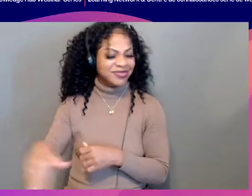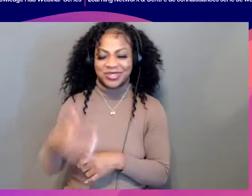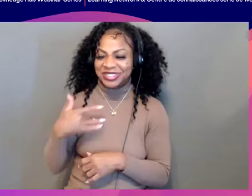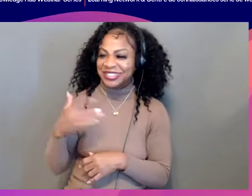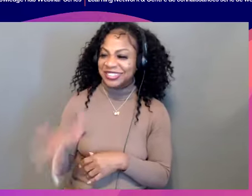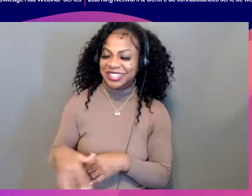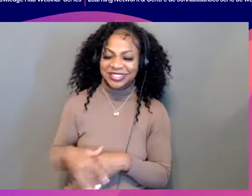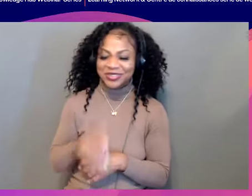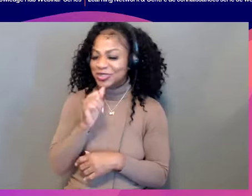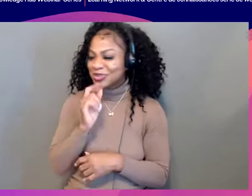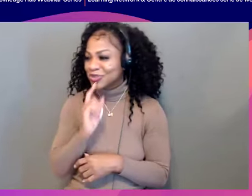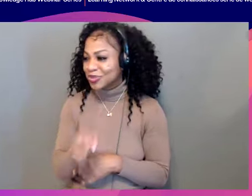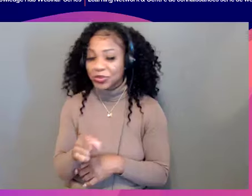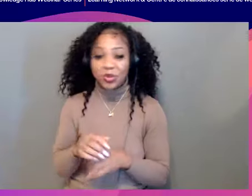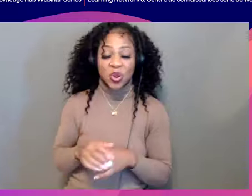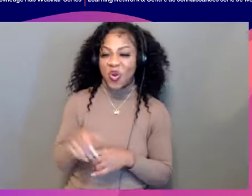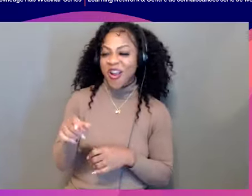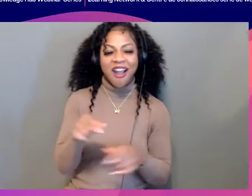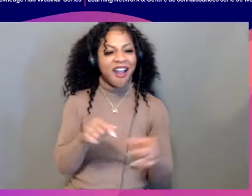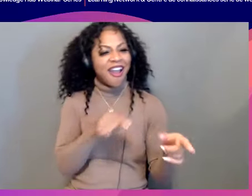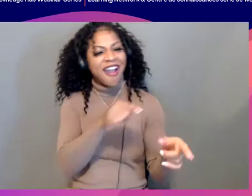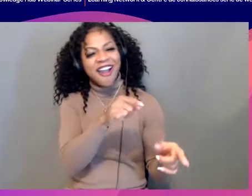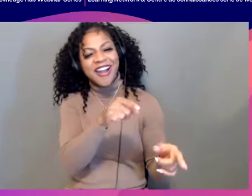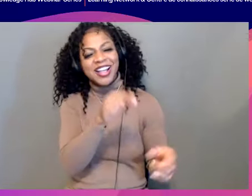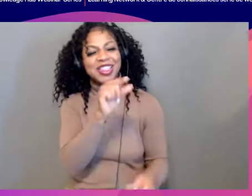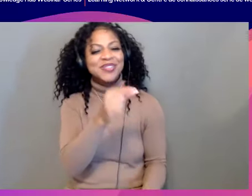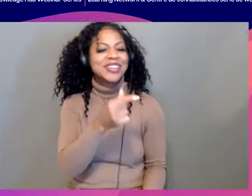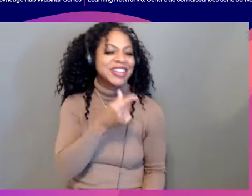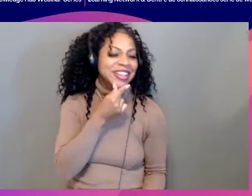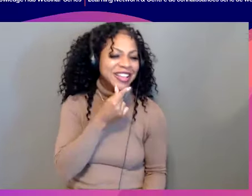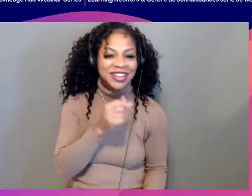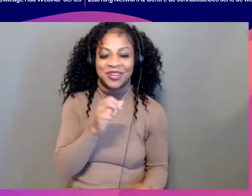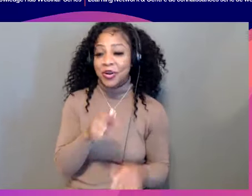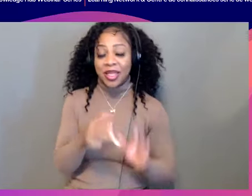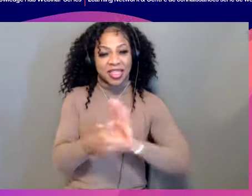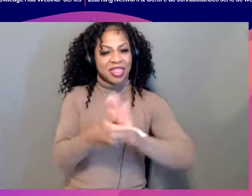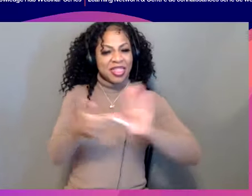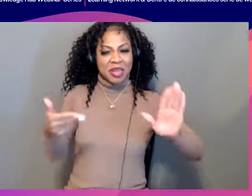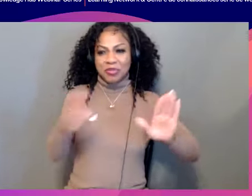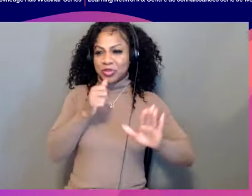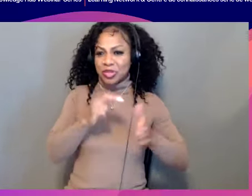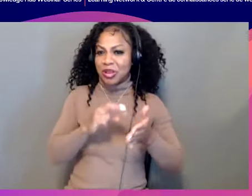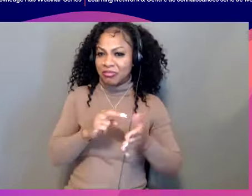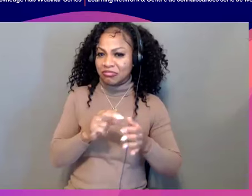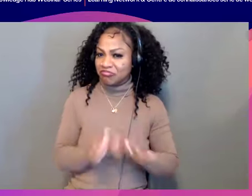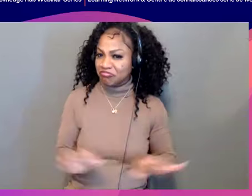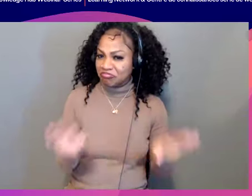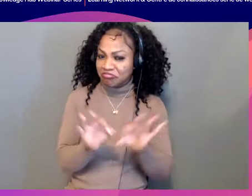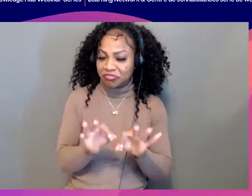sensitive, claiming everyone's a little gay or labels don't matter, which invalidates lived